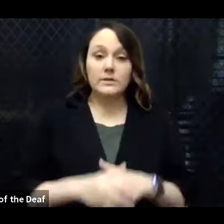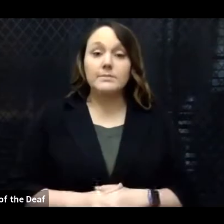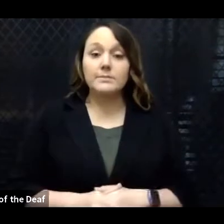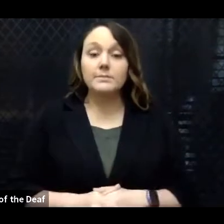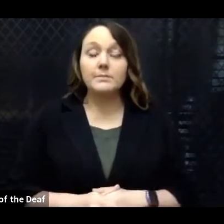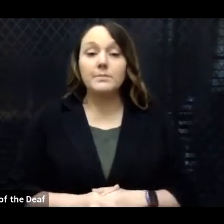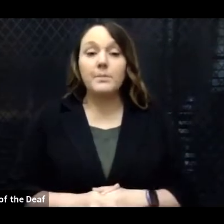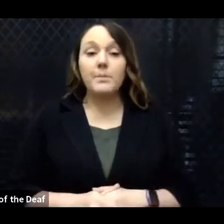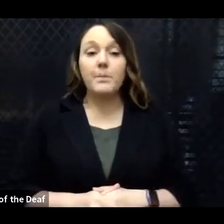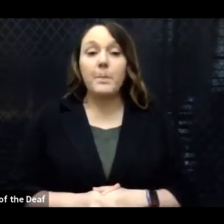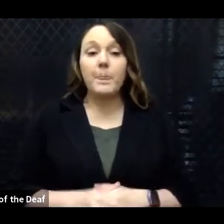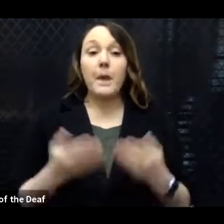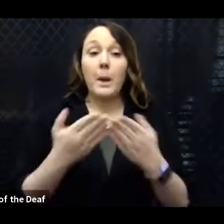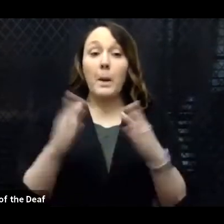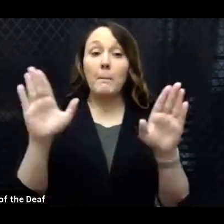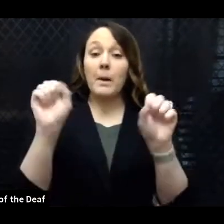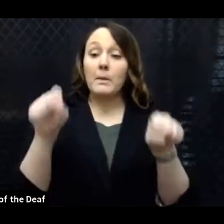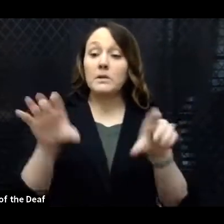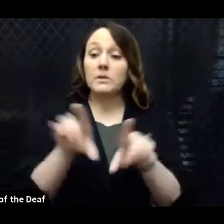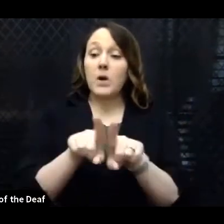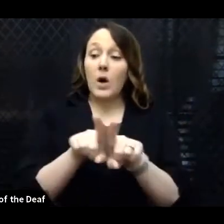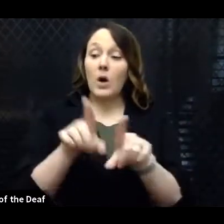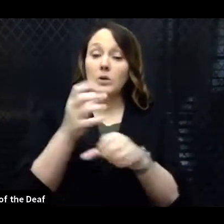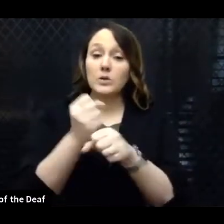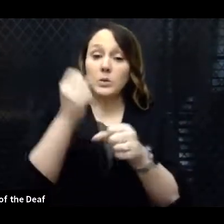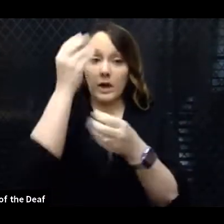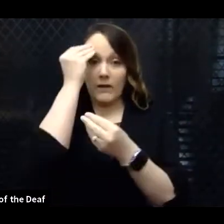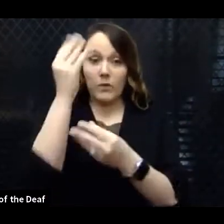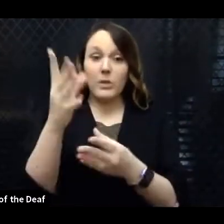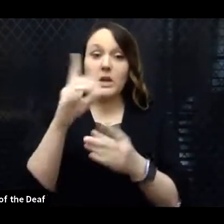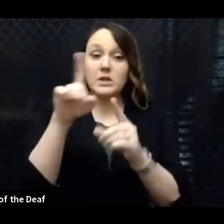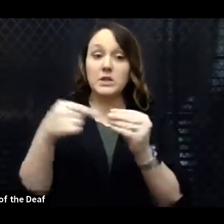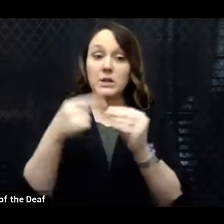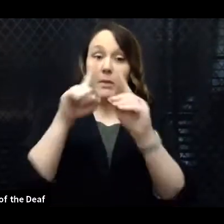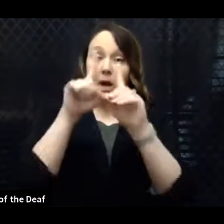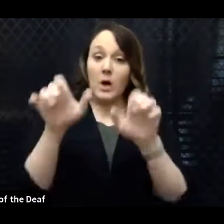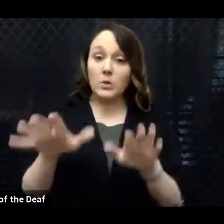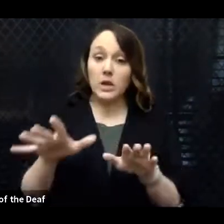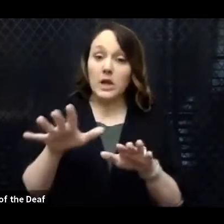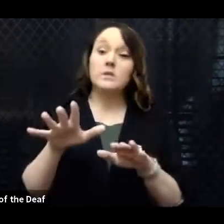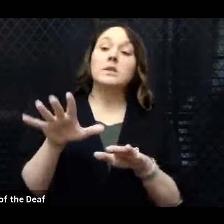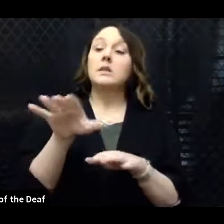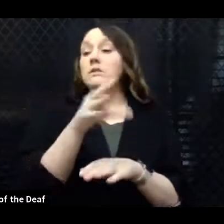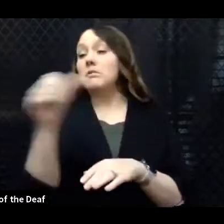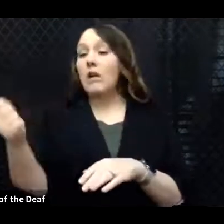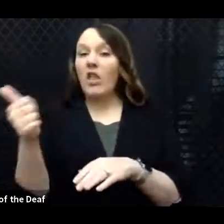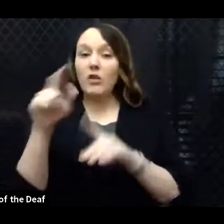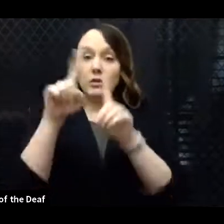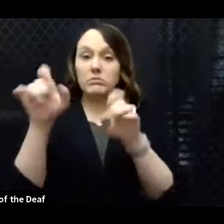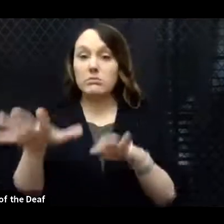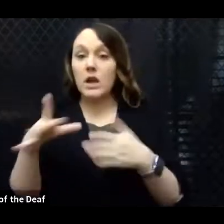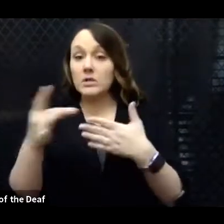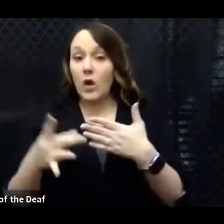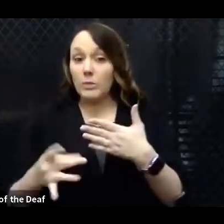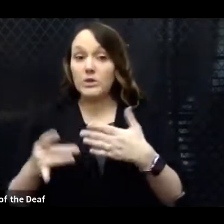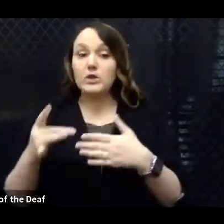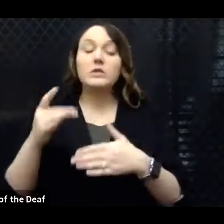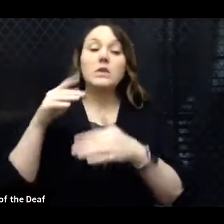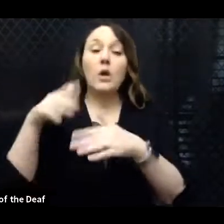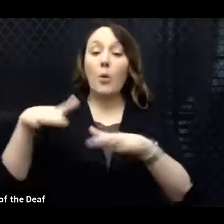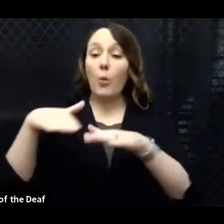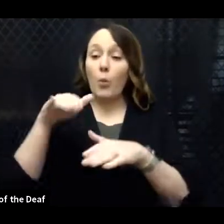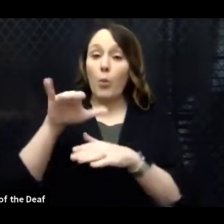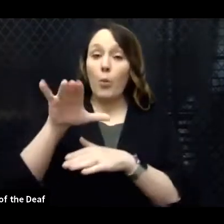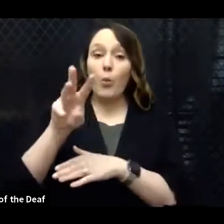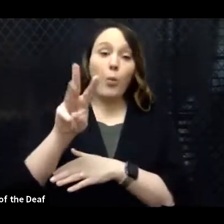The public can also get information about our testing options at walk-in and about other testing options at walk-in and urgent care clinics